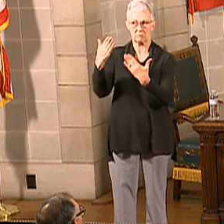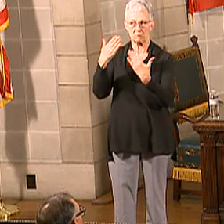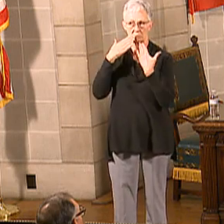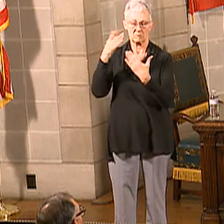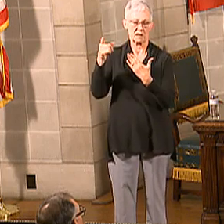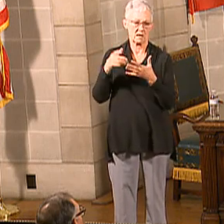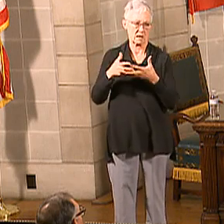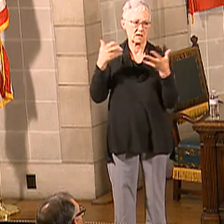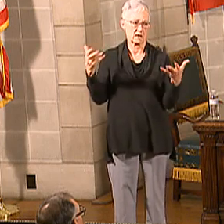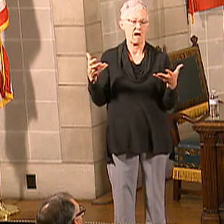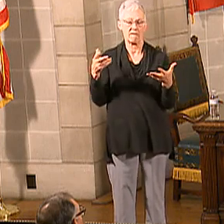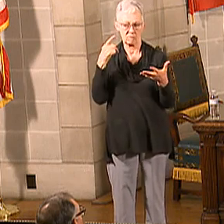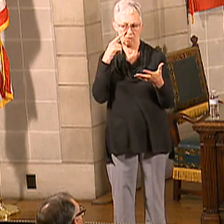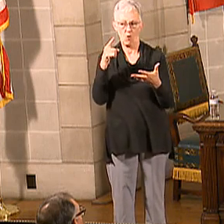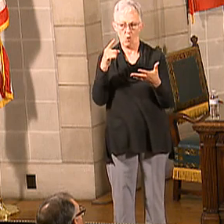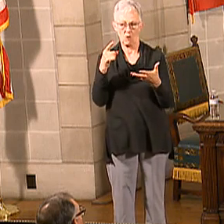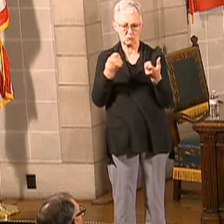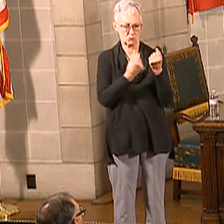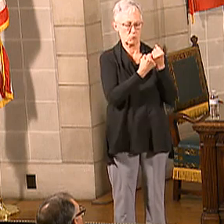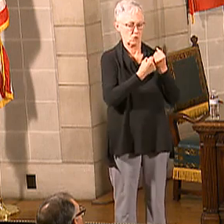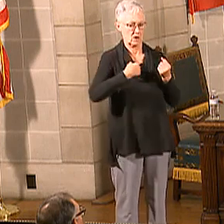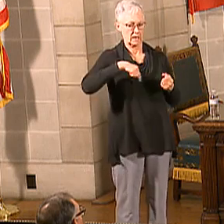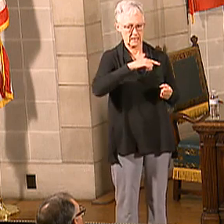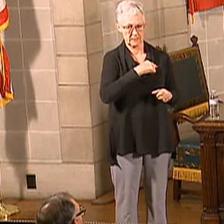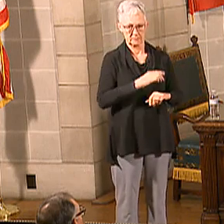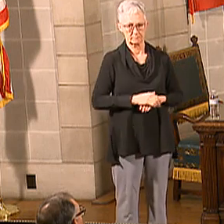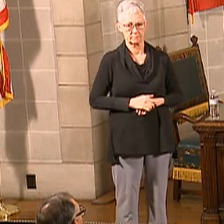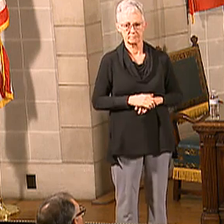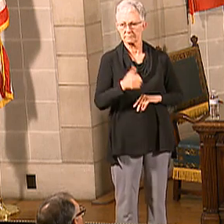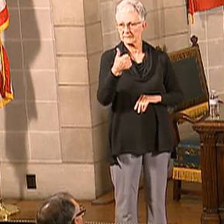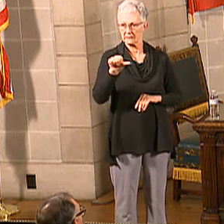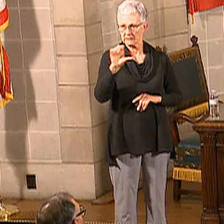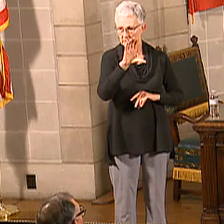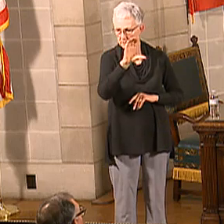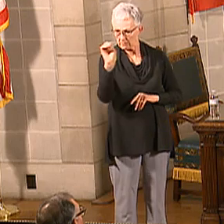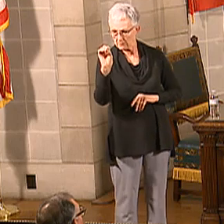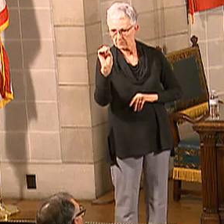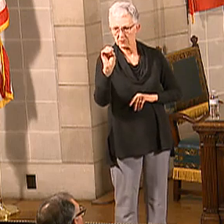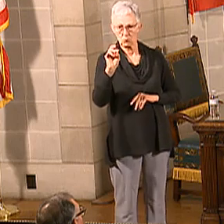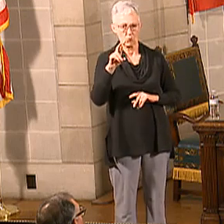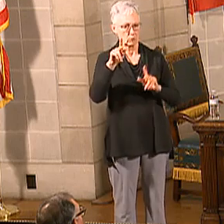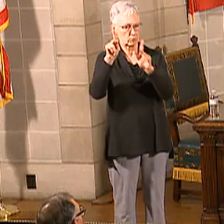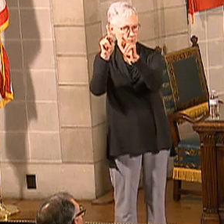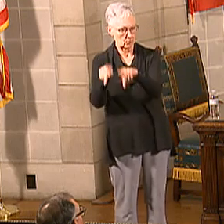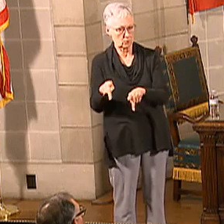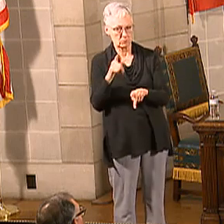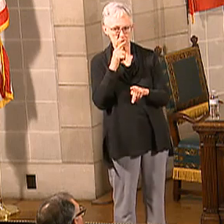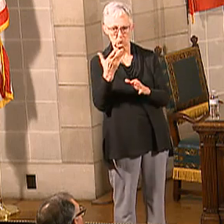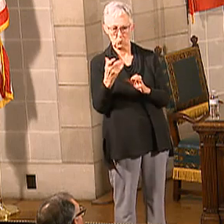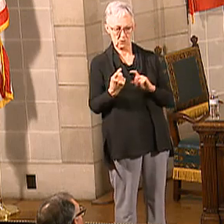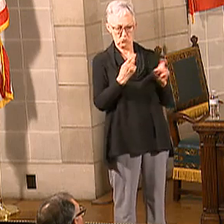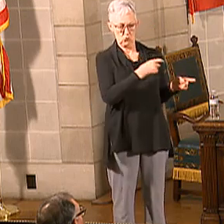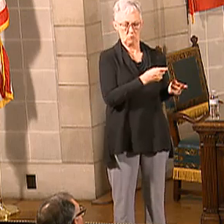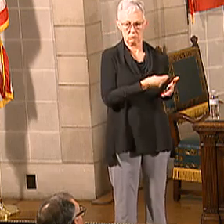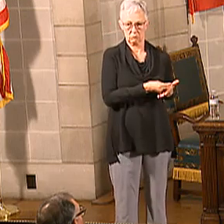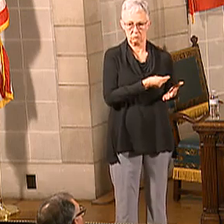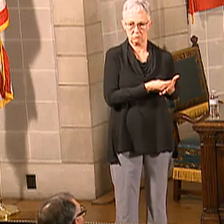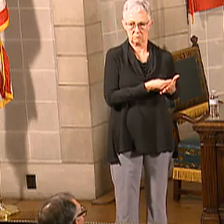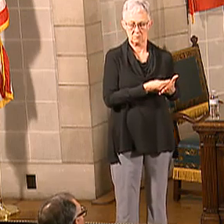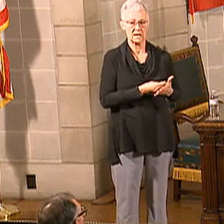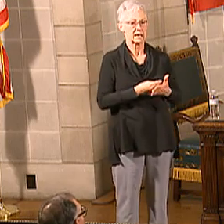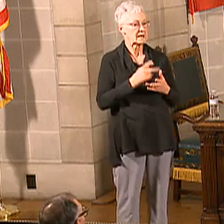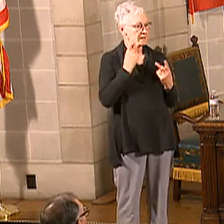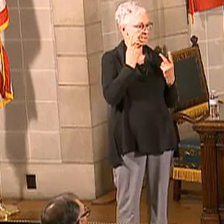there for us. For any company or individual that wants to give funds to this, please visit